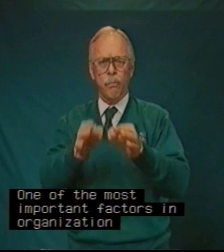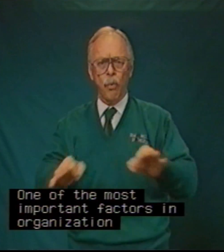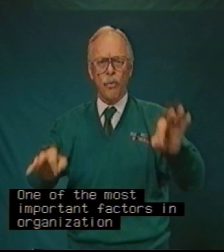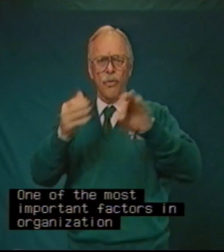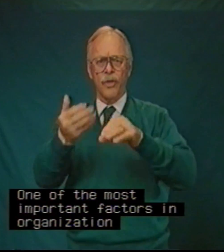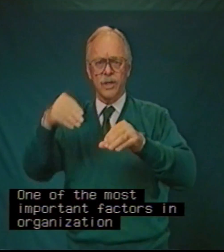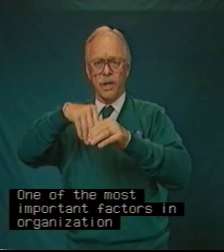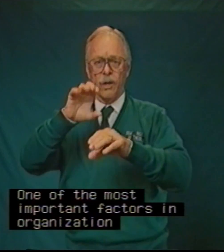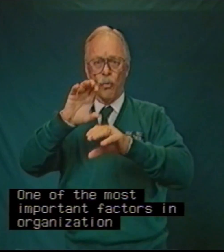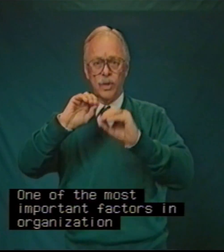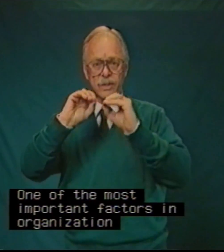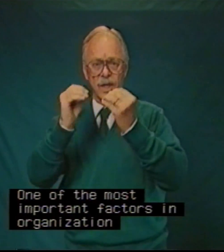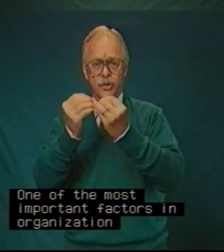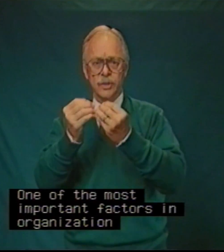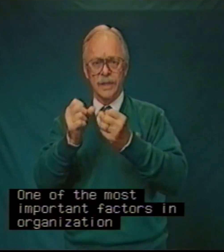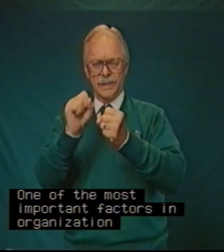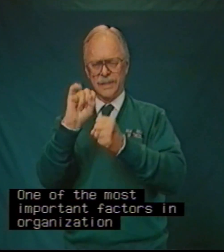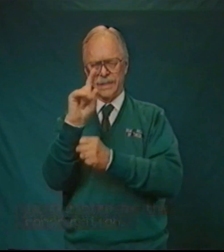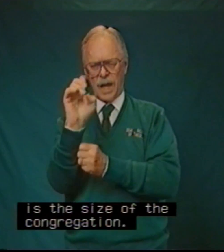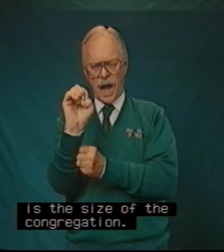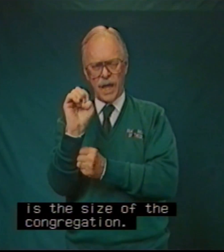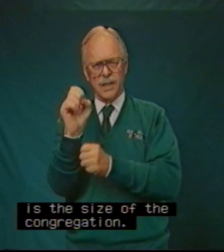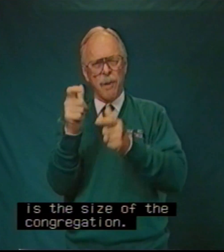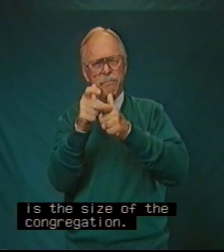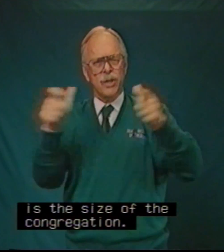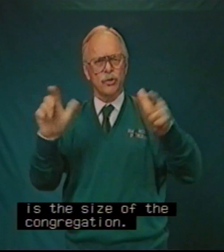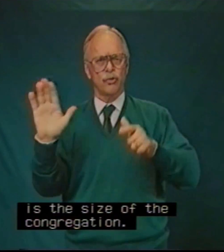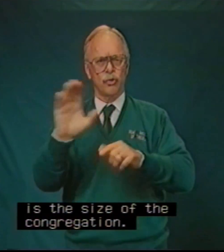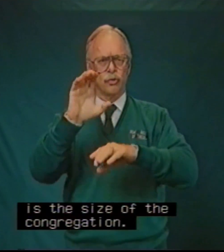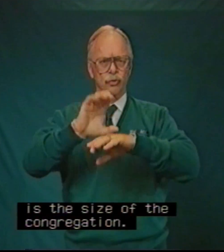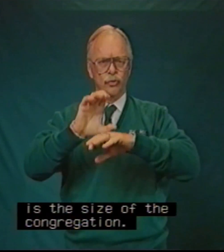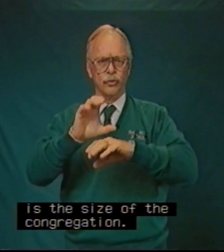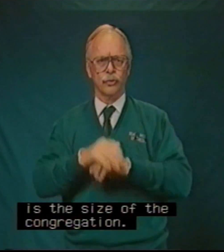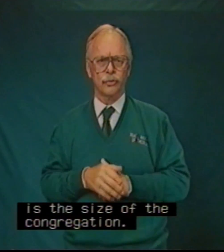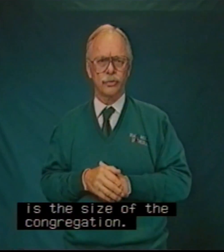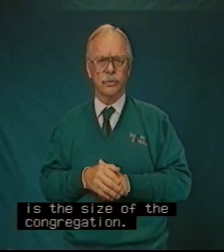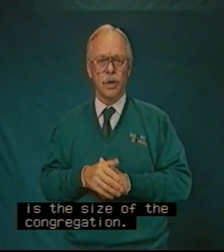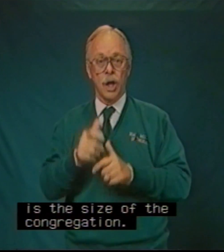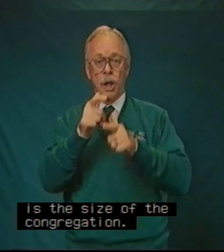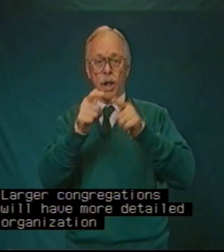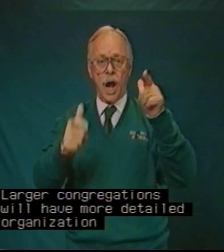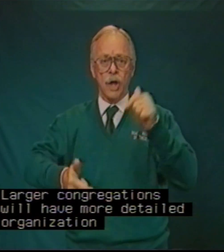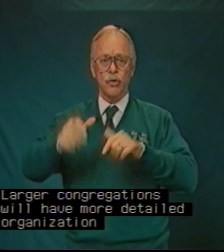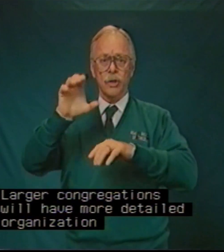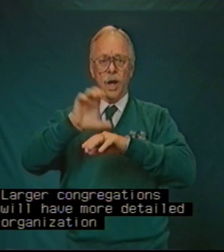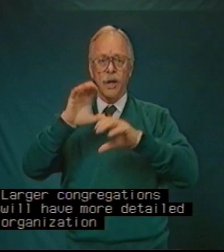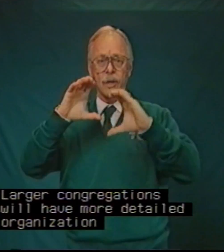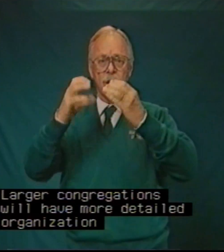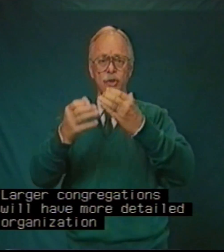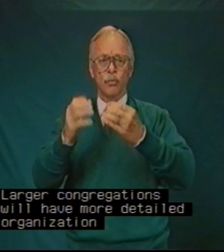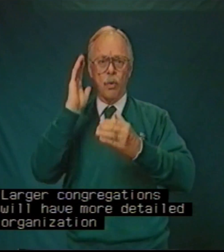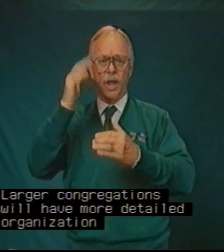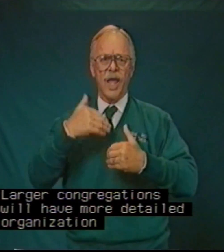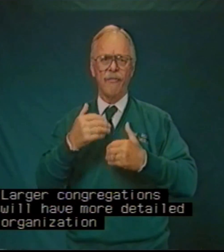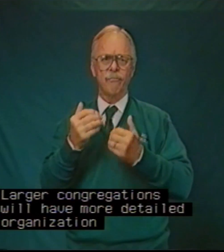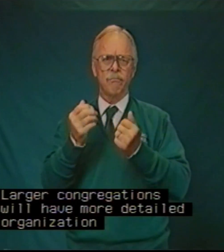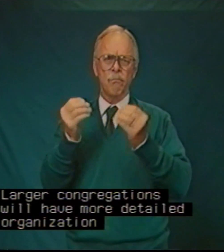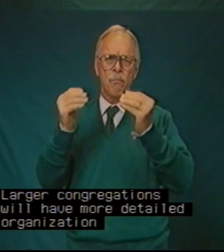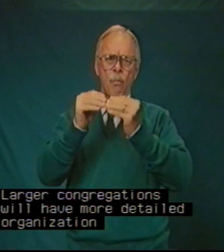concern. One of the most important factors in organization is the size of the congregation. Larger congregations will have